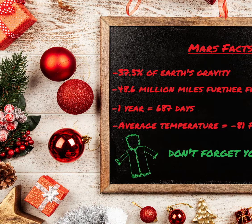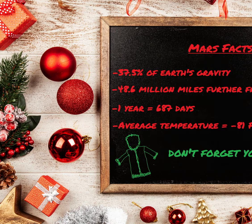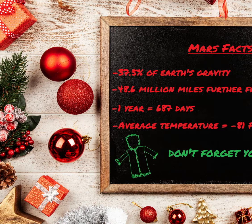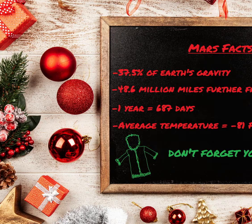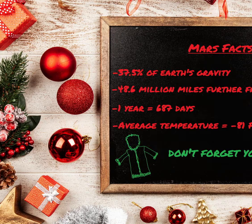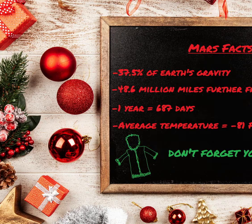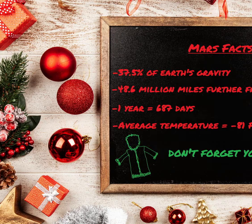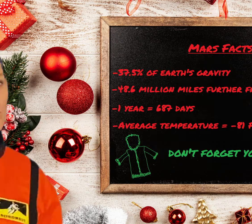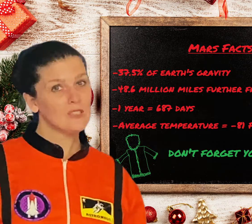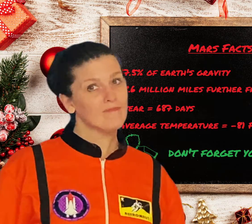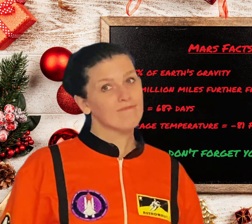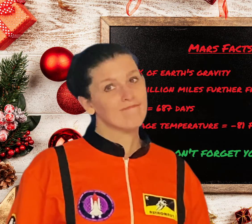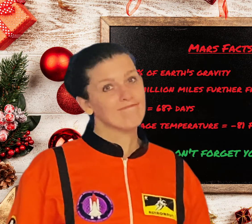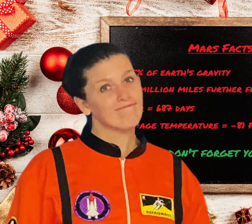casual